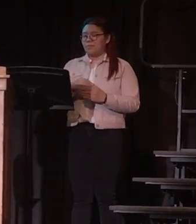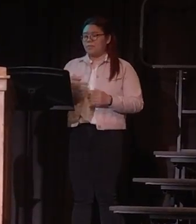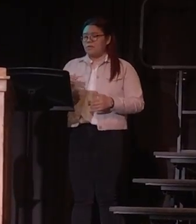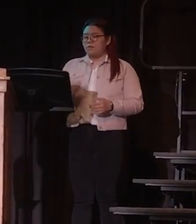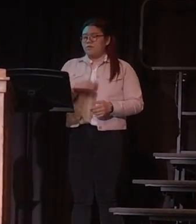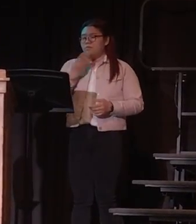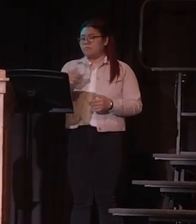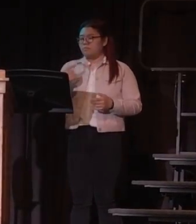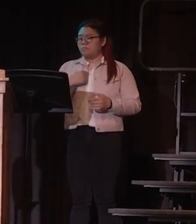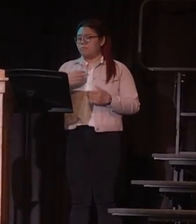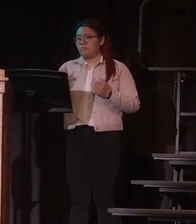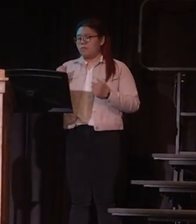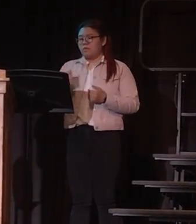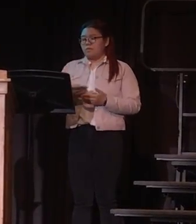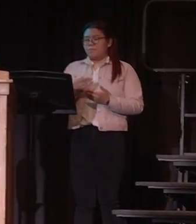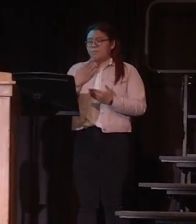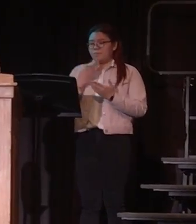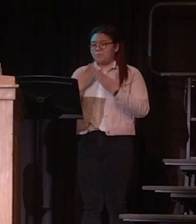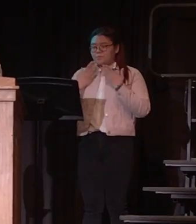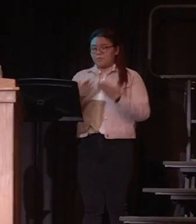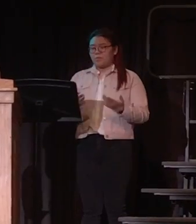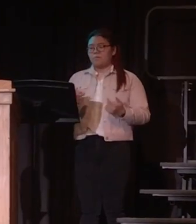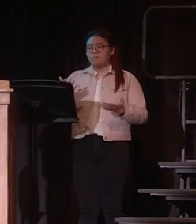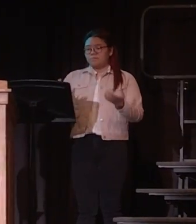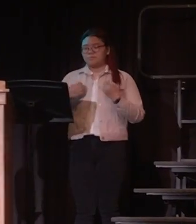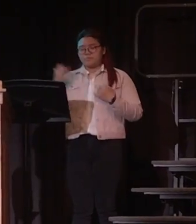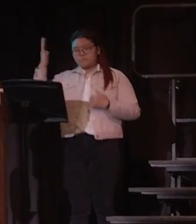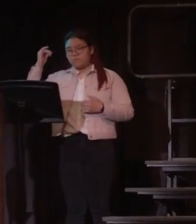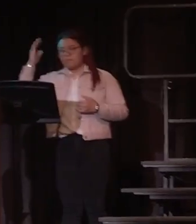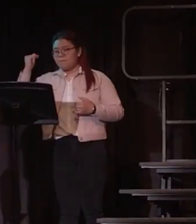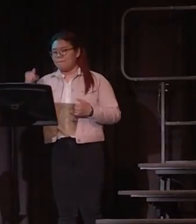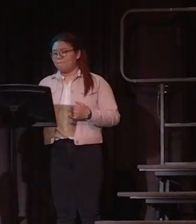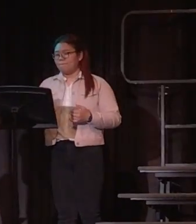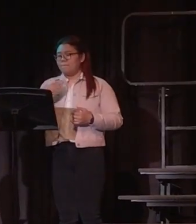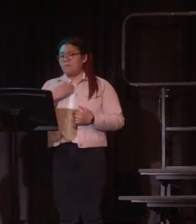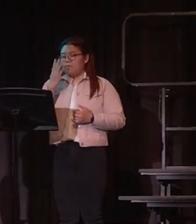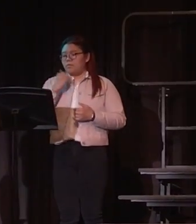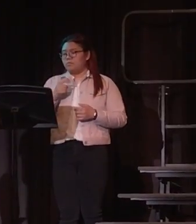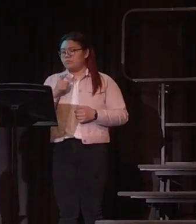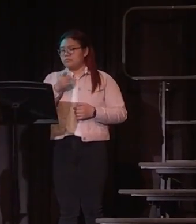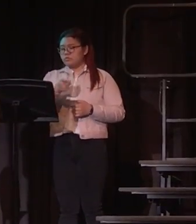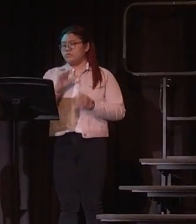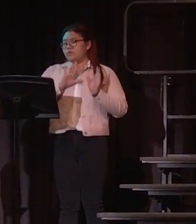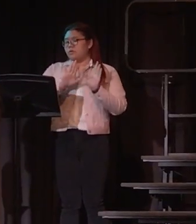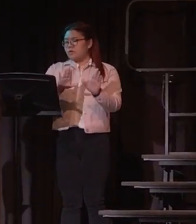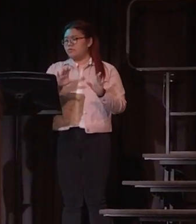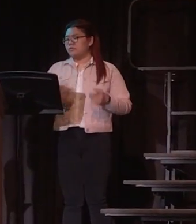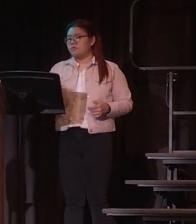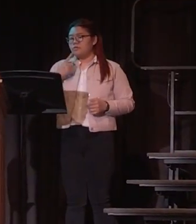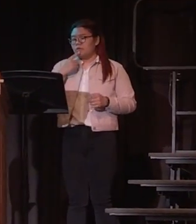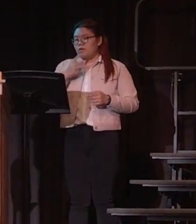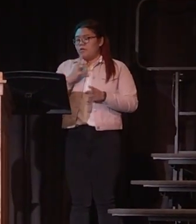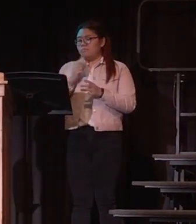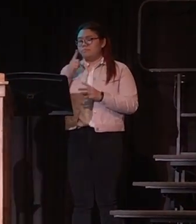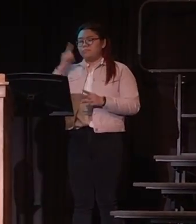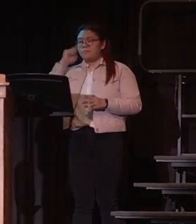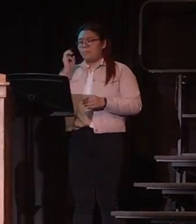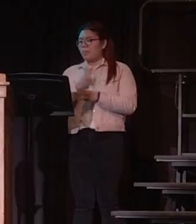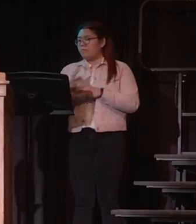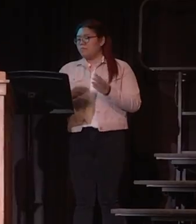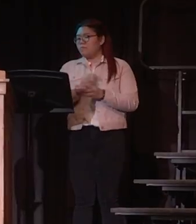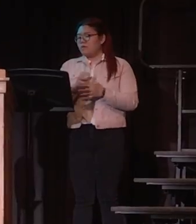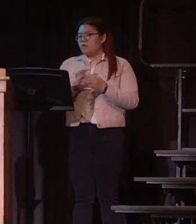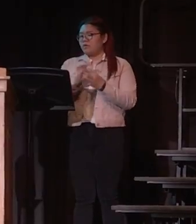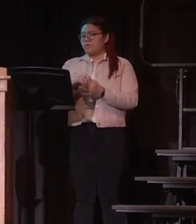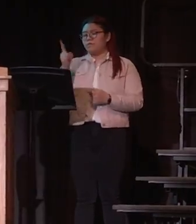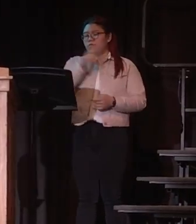Now, it is my pleasure to help induct this year's new members into the American Sign Language Honor Society. After reciting the Society's